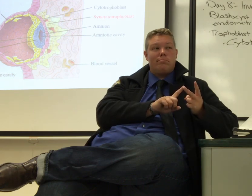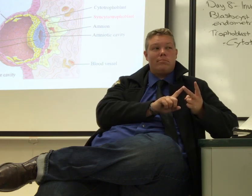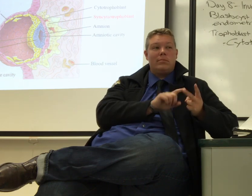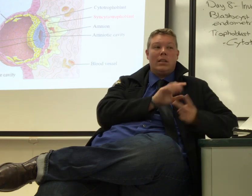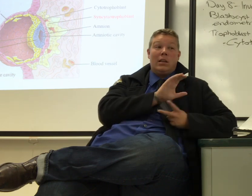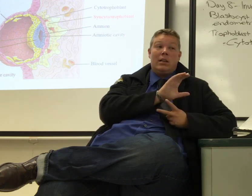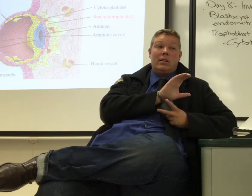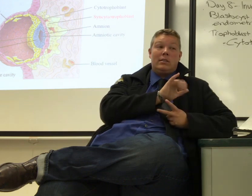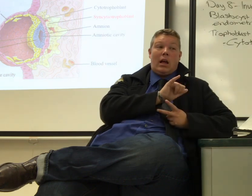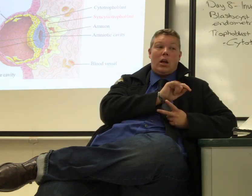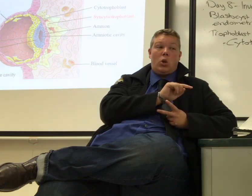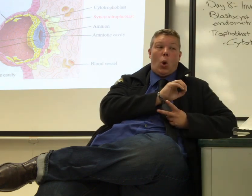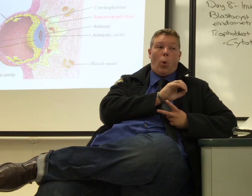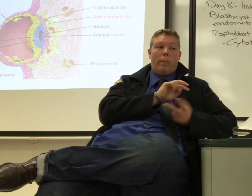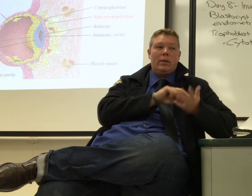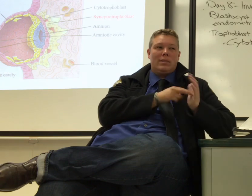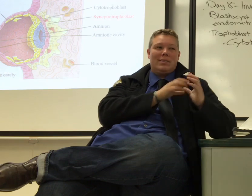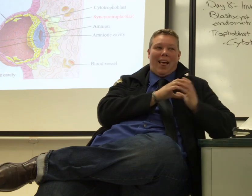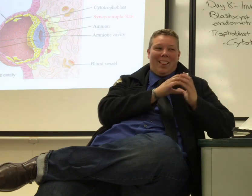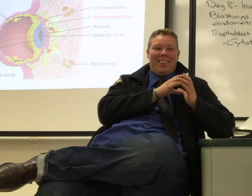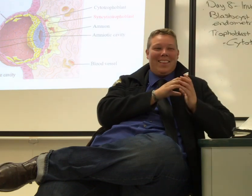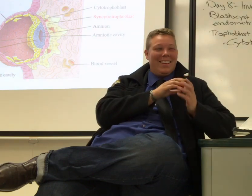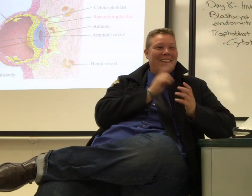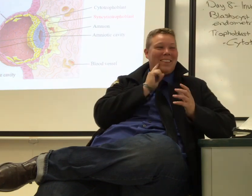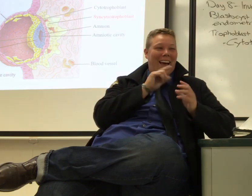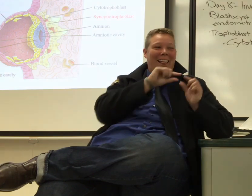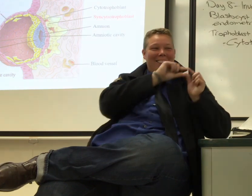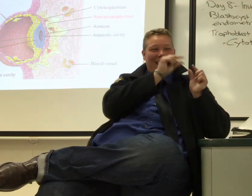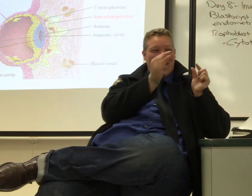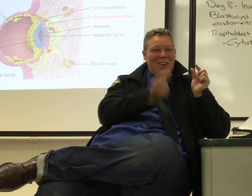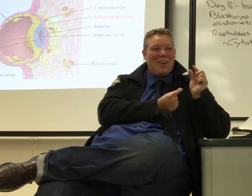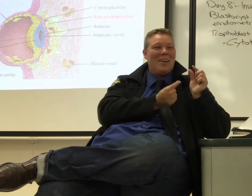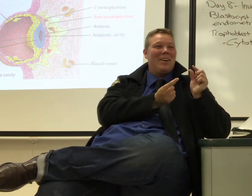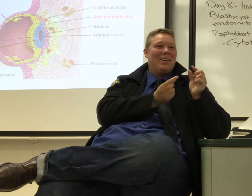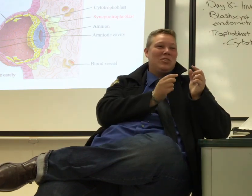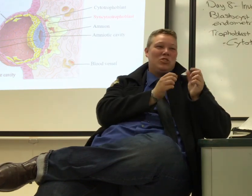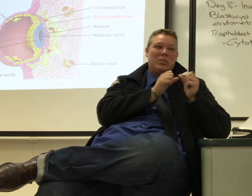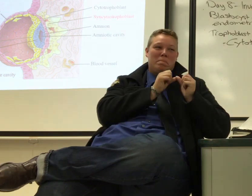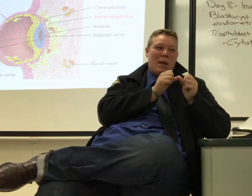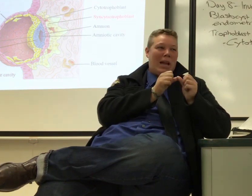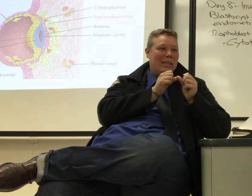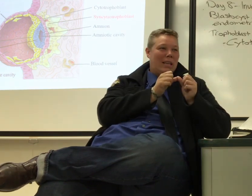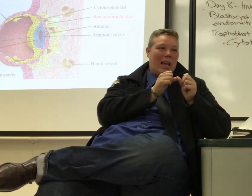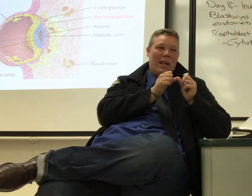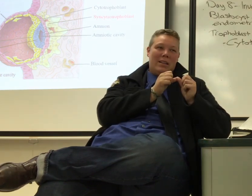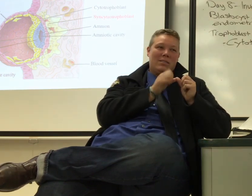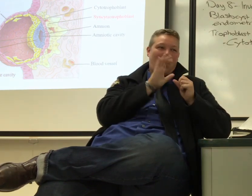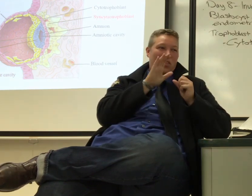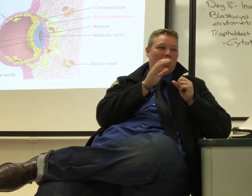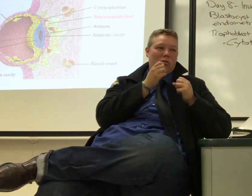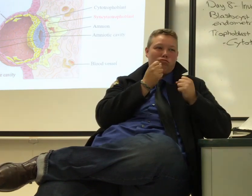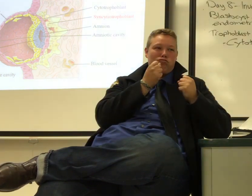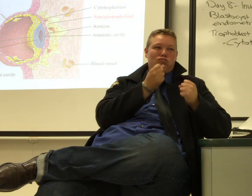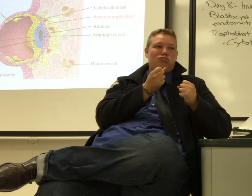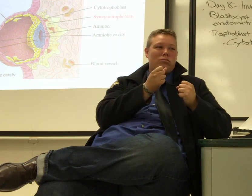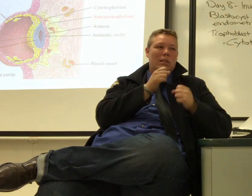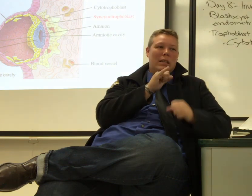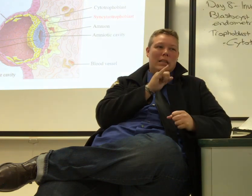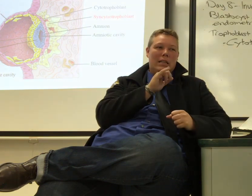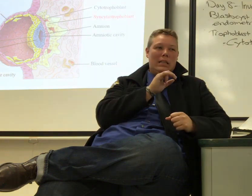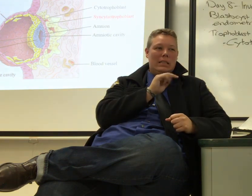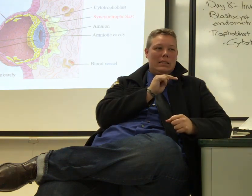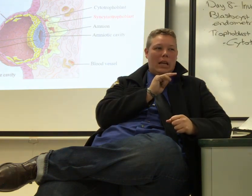cyto means cell. This layer of trophoblast cells just maintain their cell integrity. They maintain